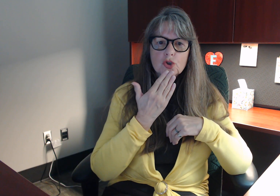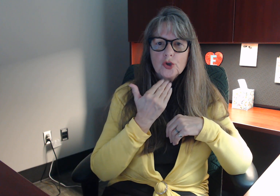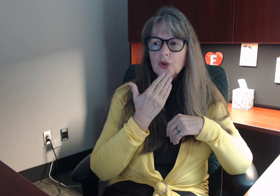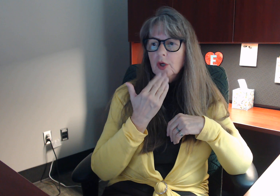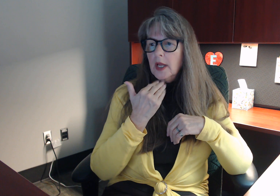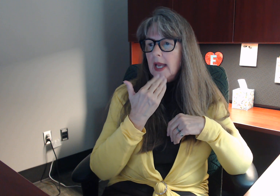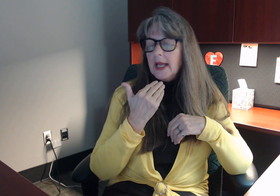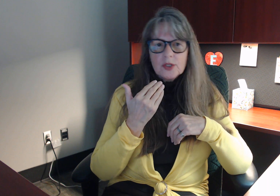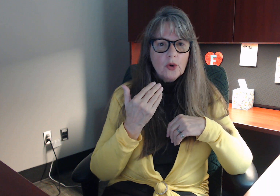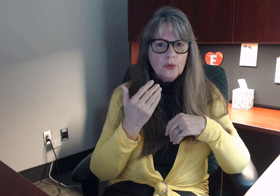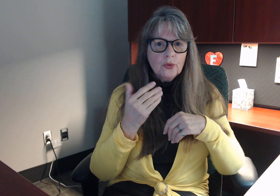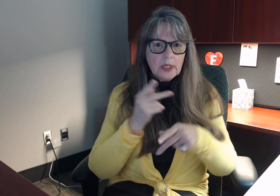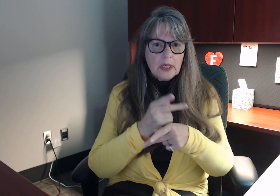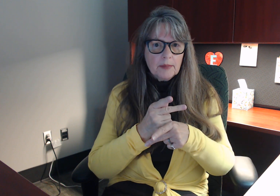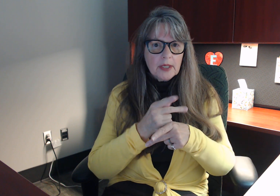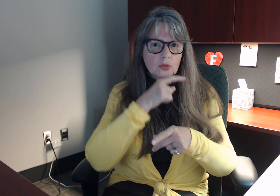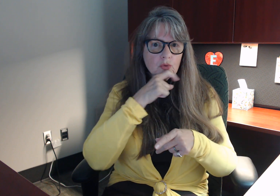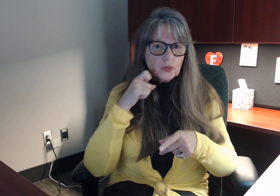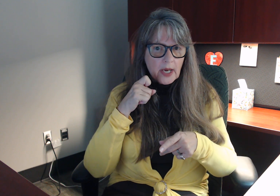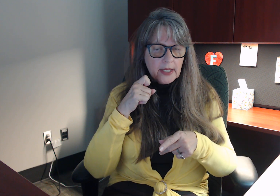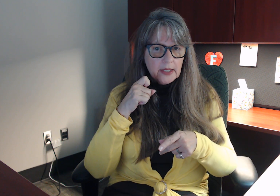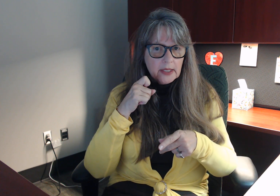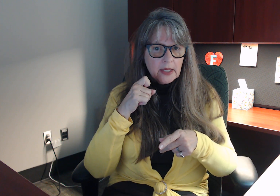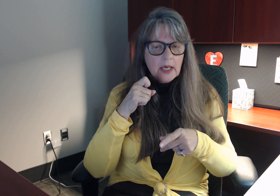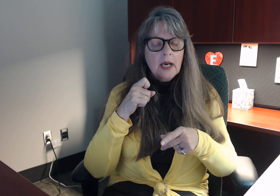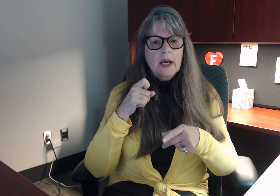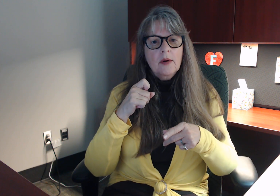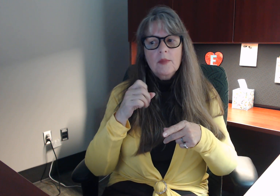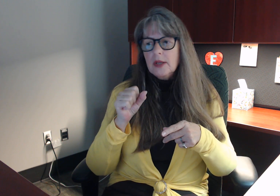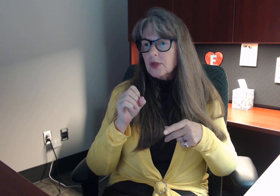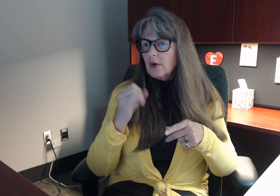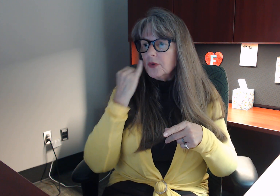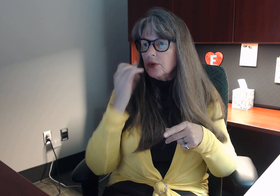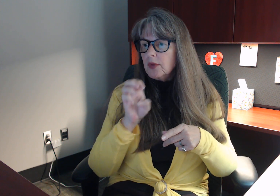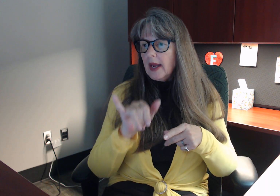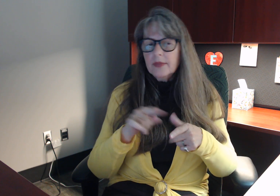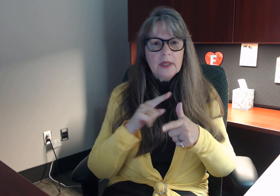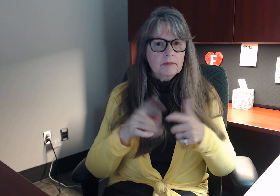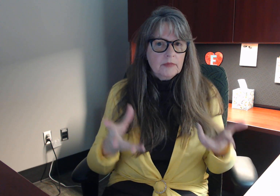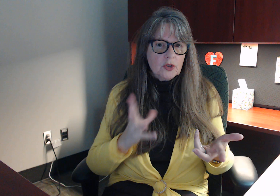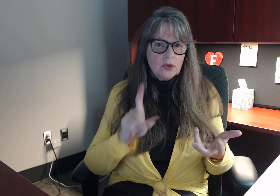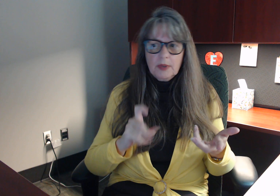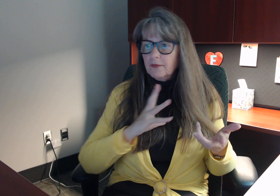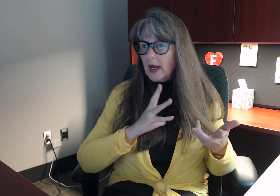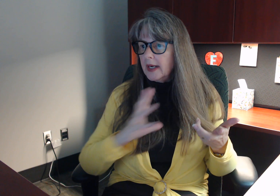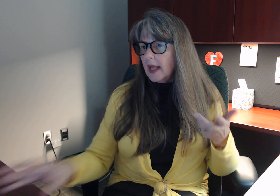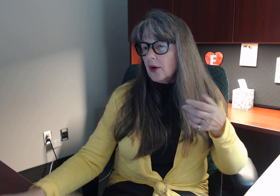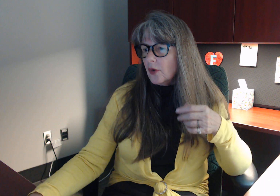sugar, and so you can keep it dry. And so if you do that, then it should be fine. I don't know if it